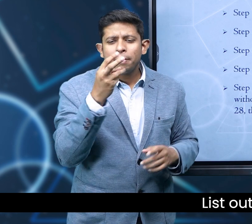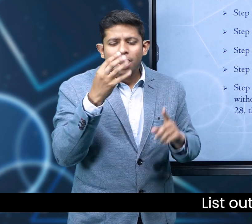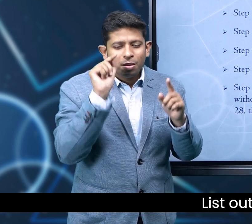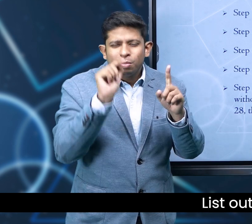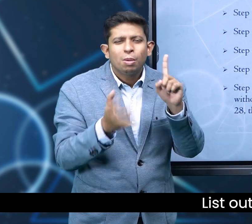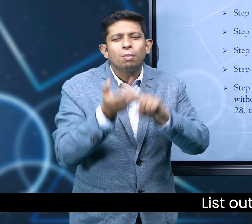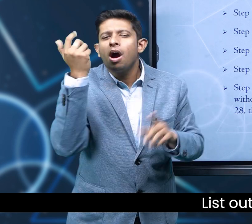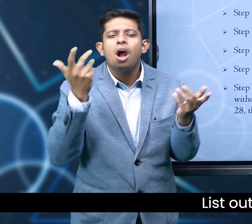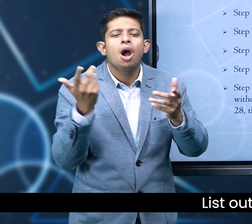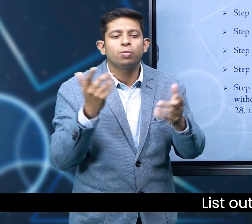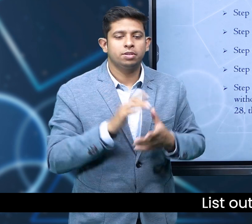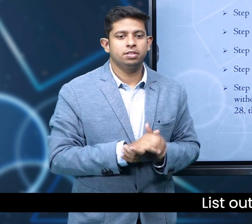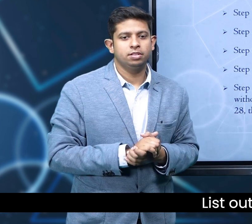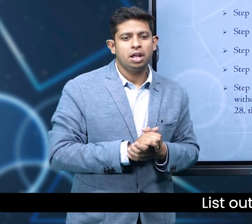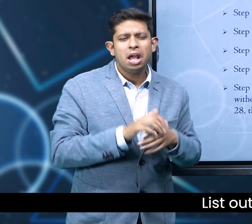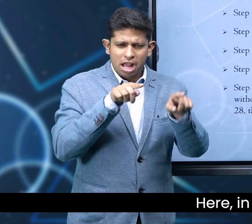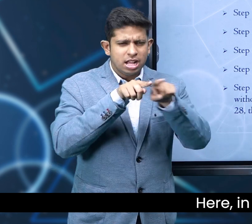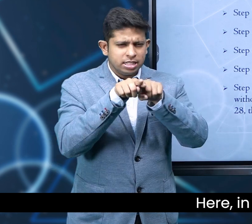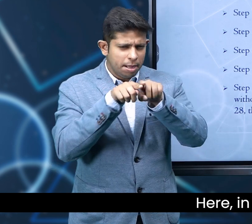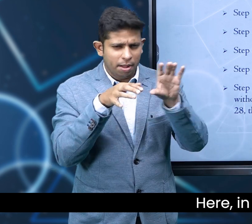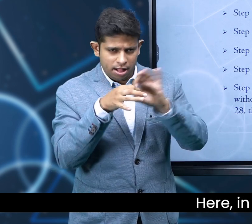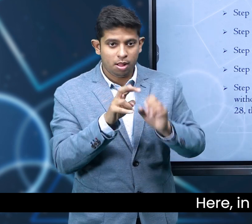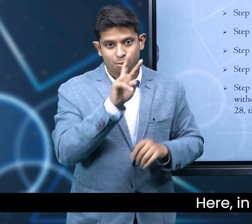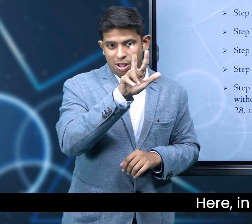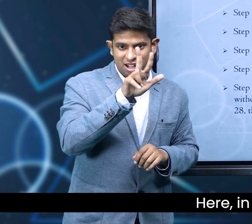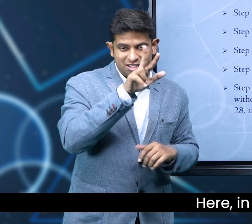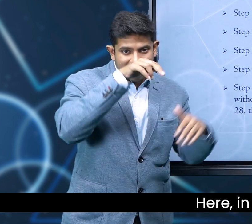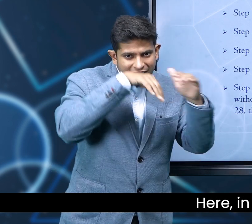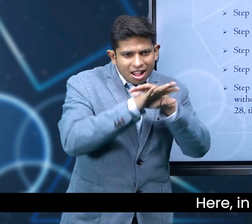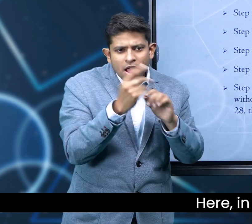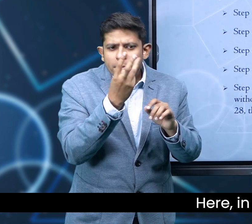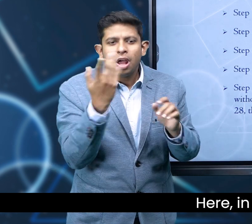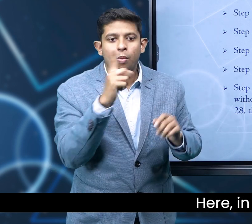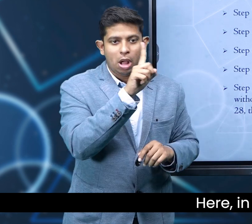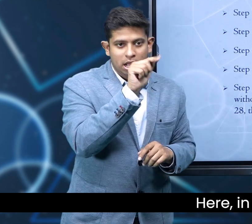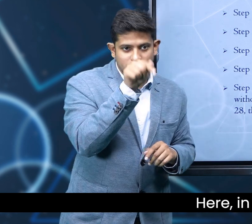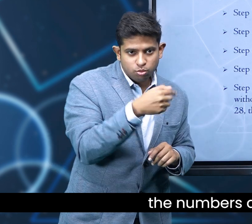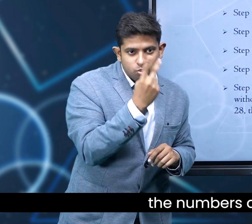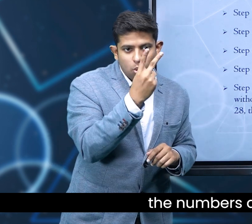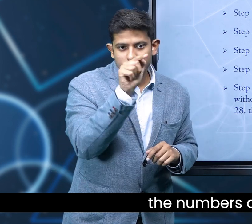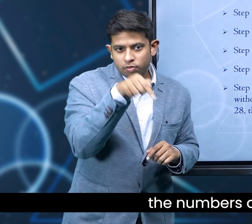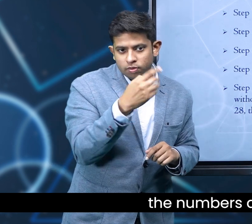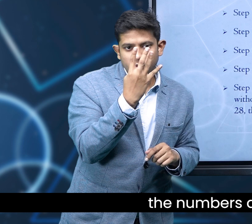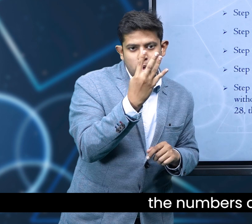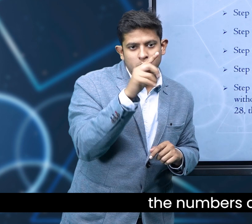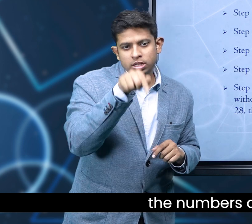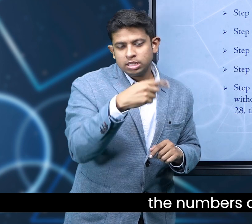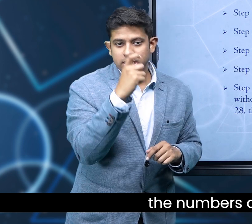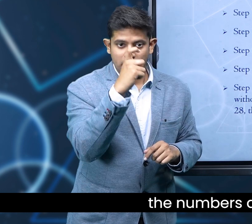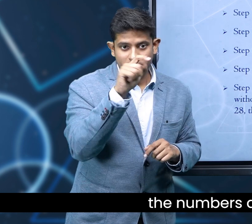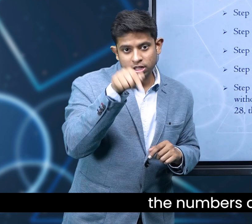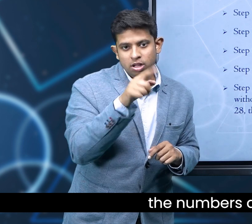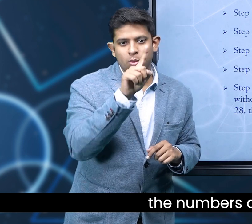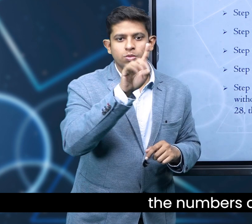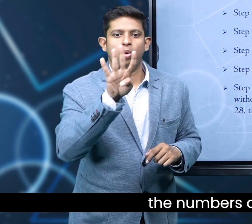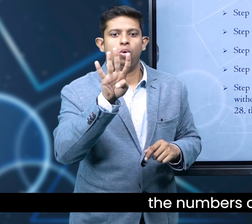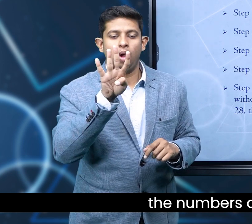List out the numbers. Here in the case of 28, the numbers are 1, 2, 4,